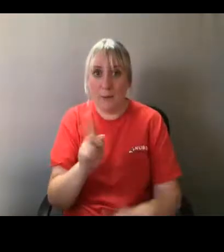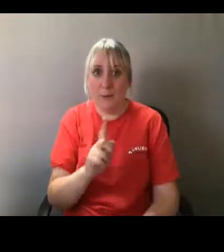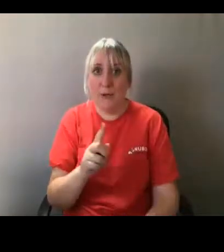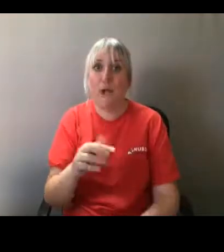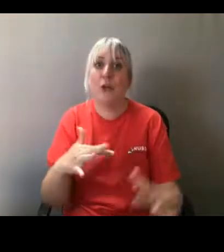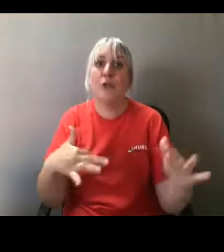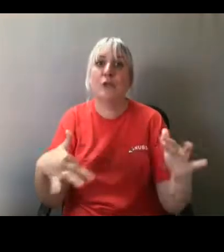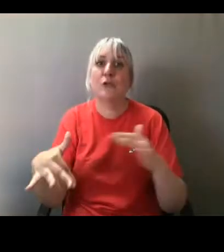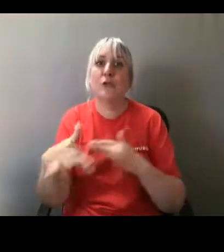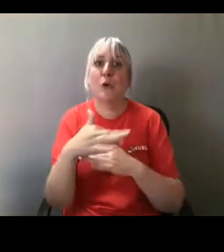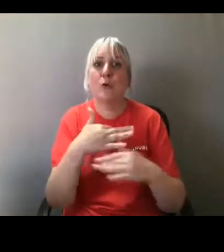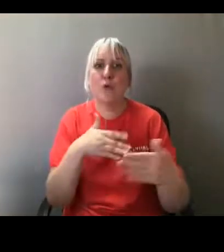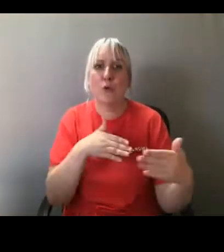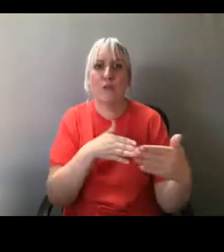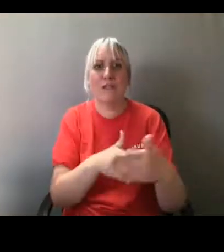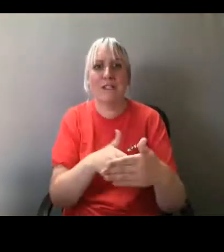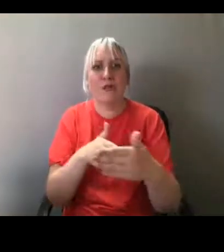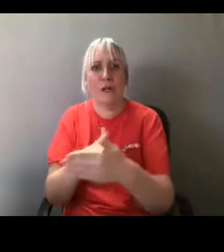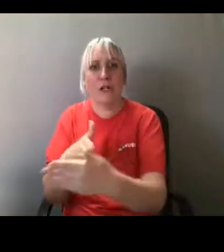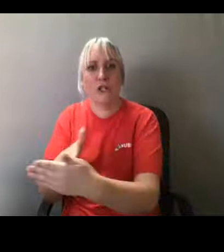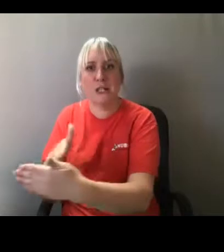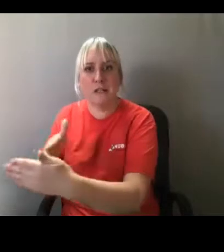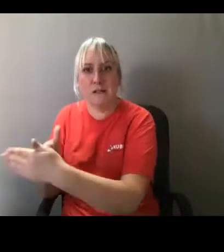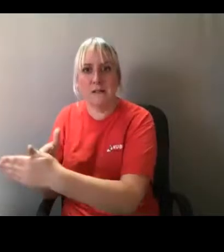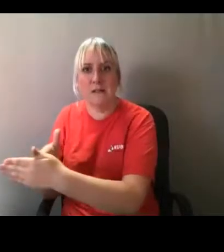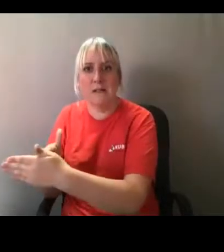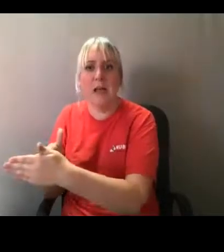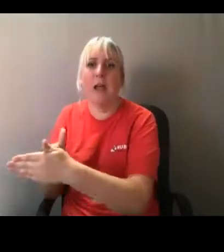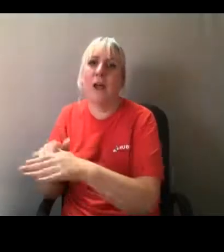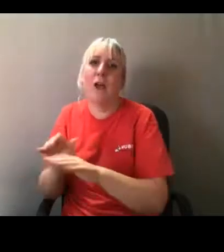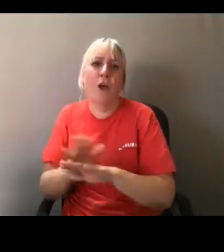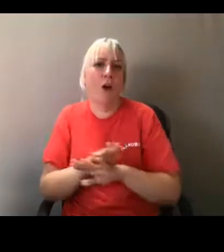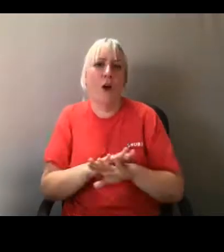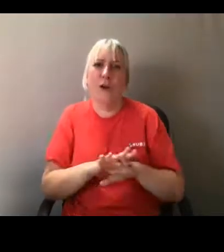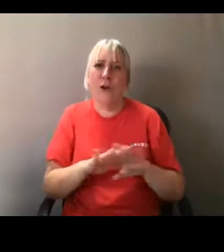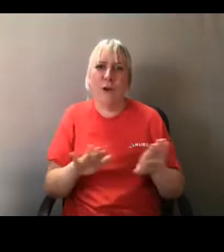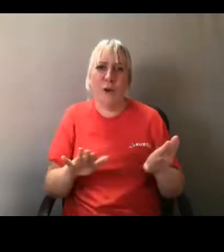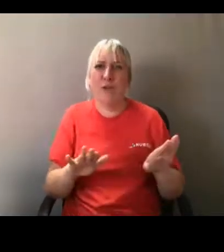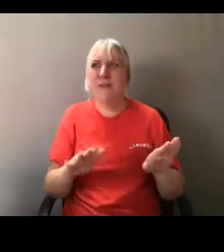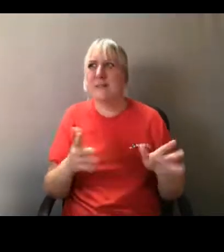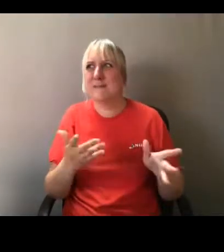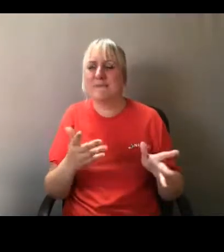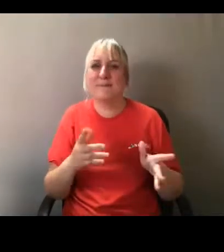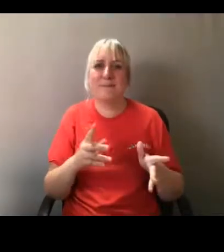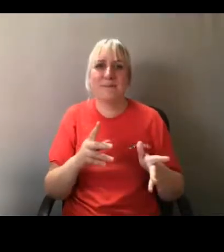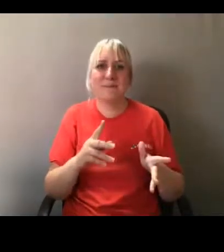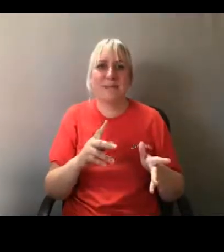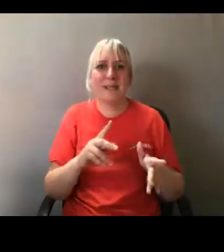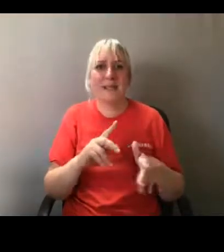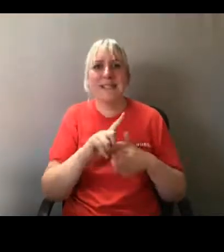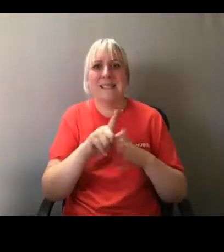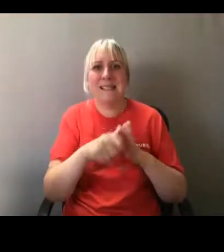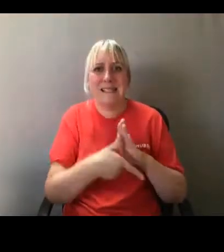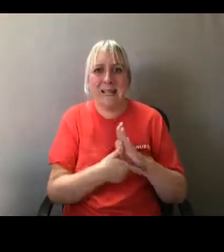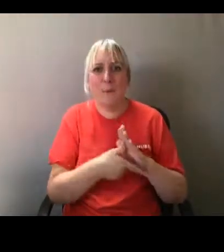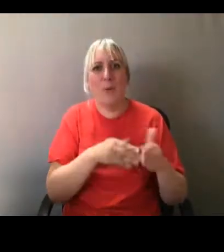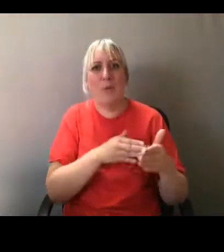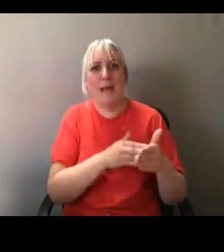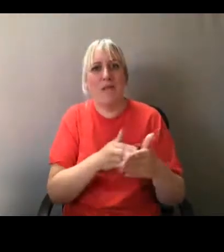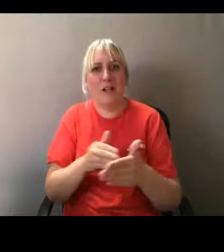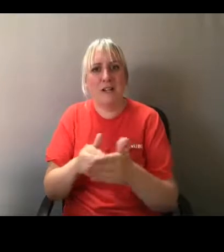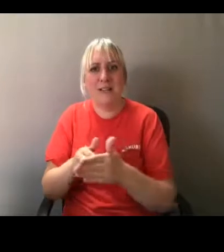social restrictions rather than disabling barriers.